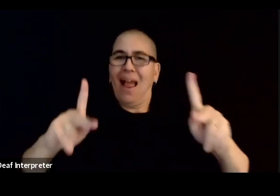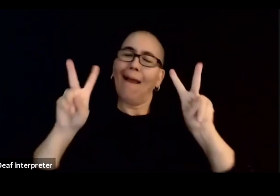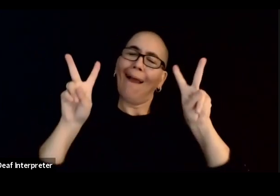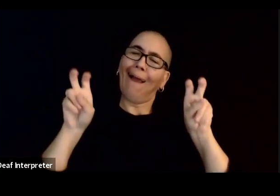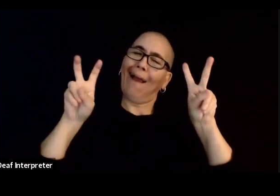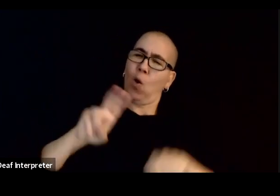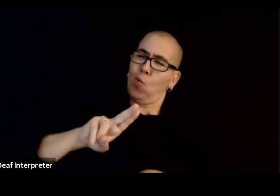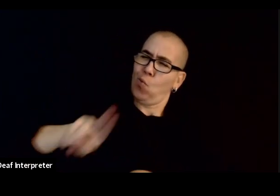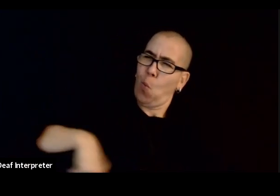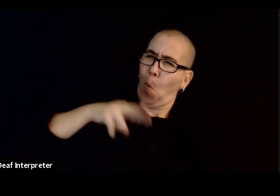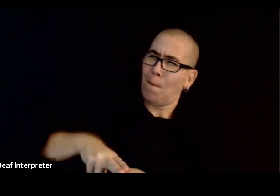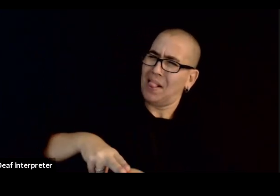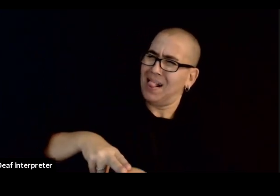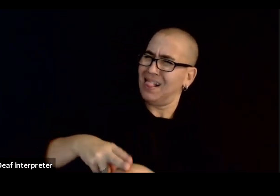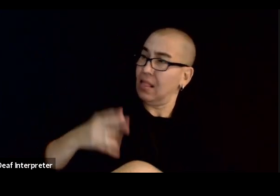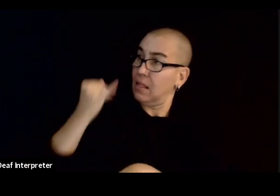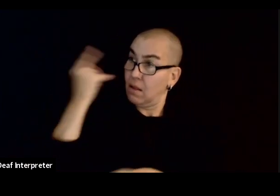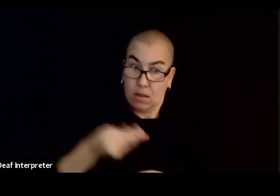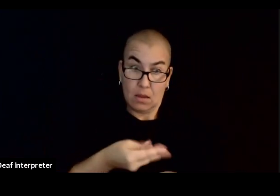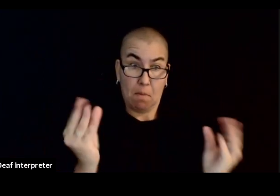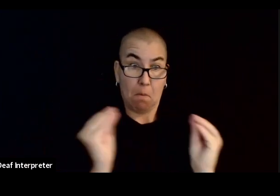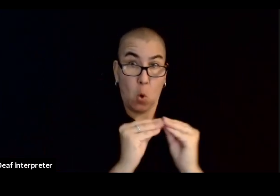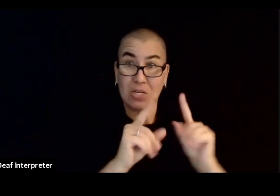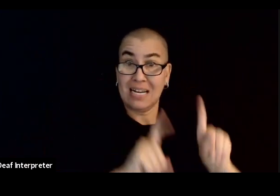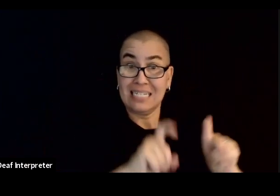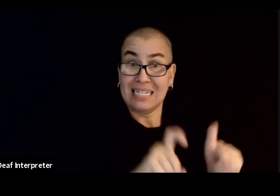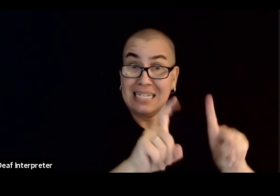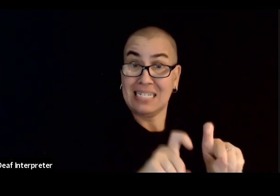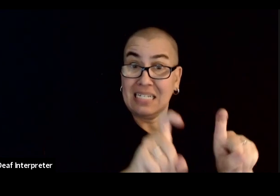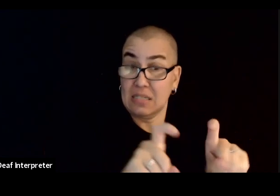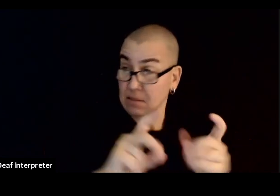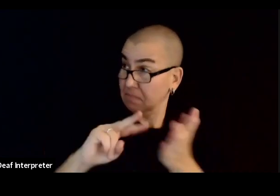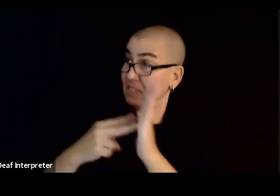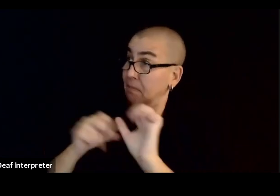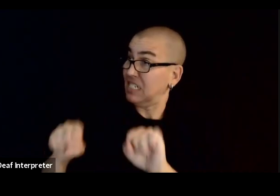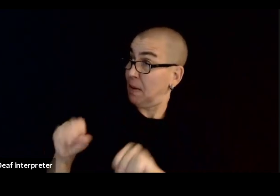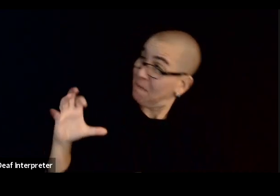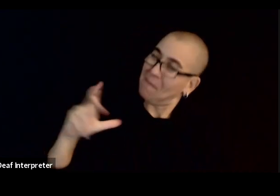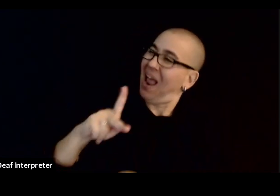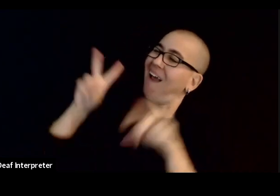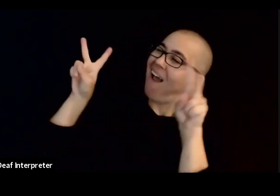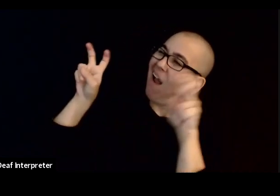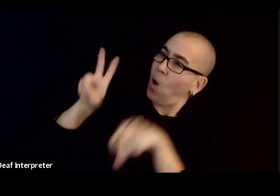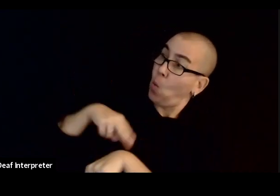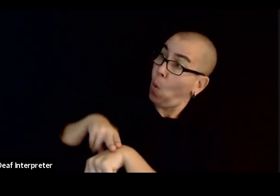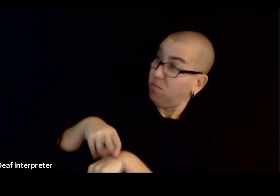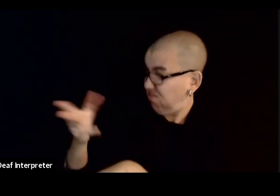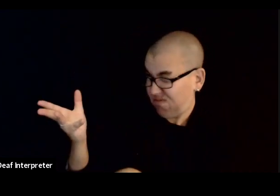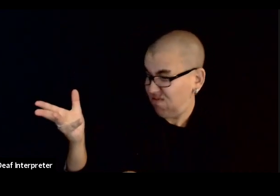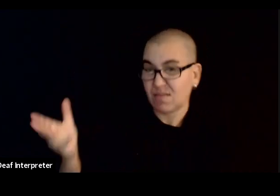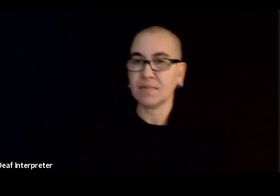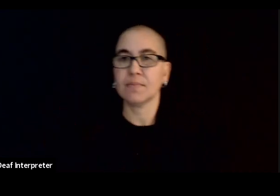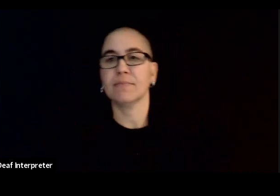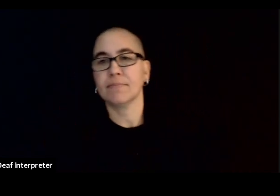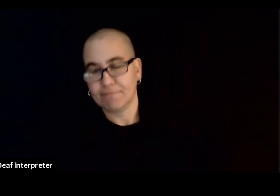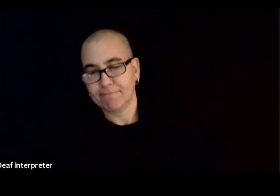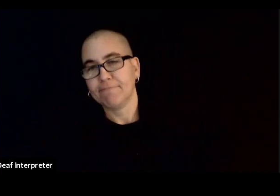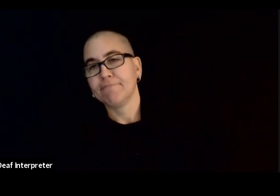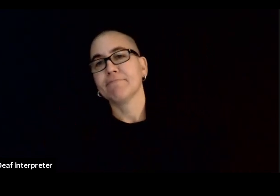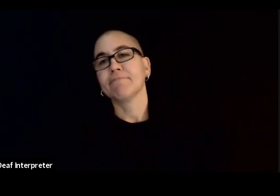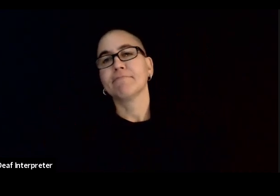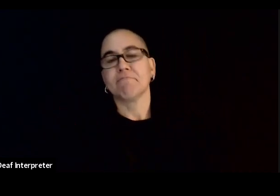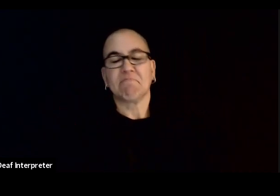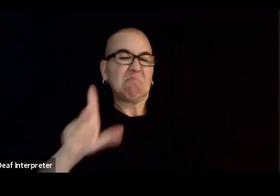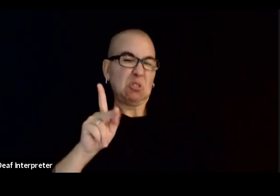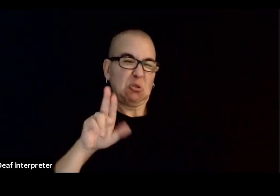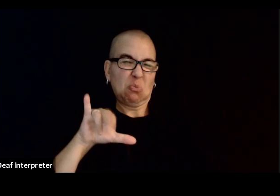I can comment that there have there have been calls